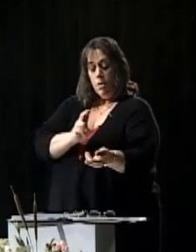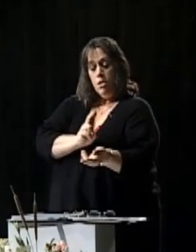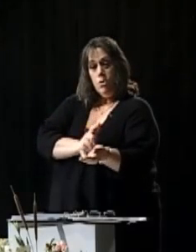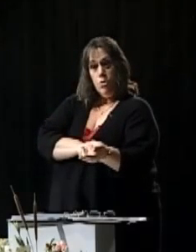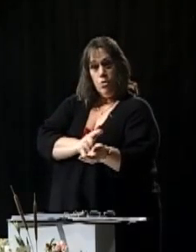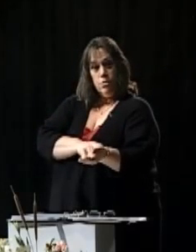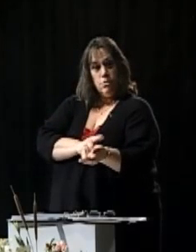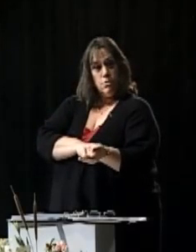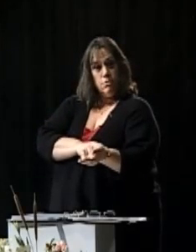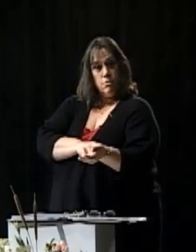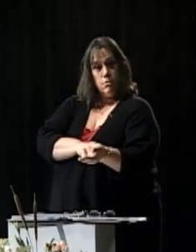nurse,